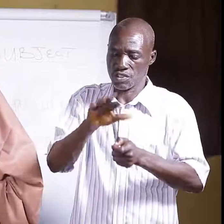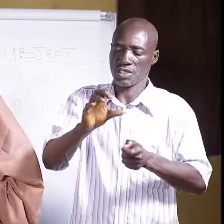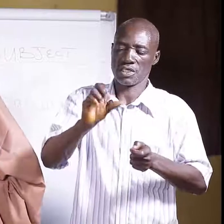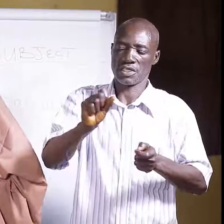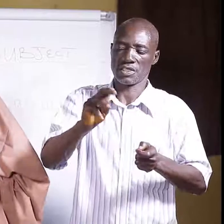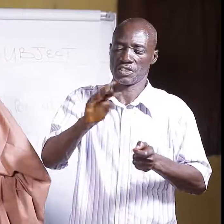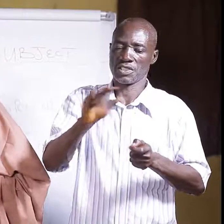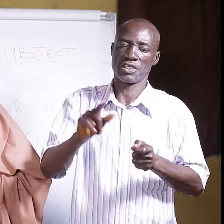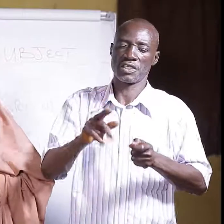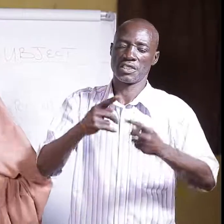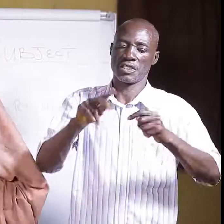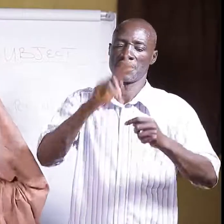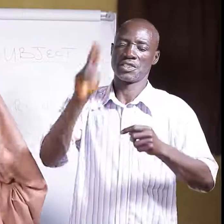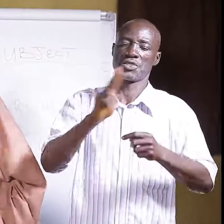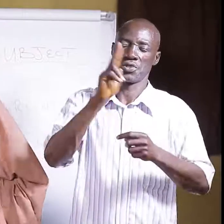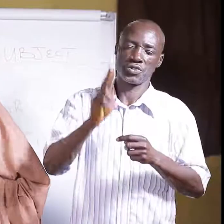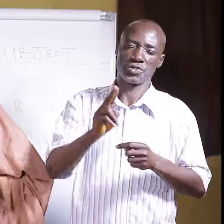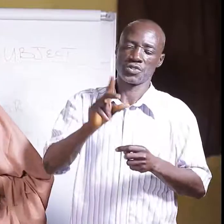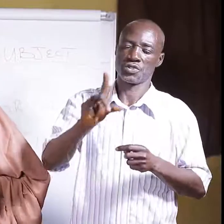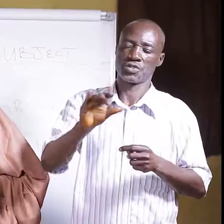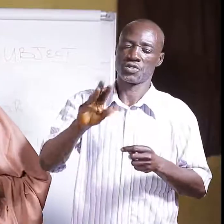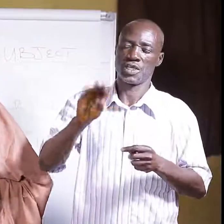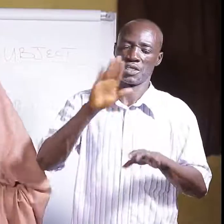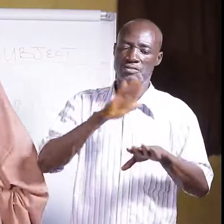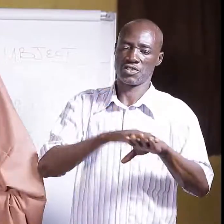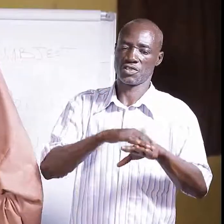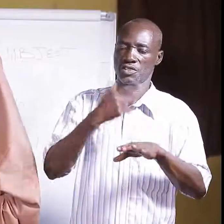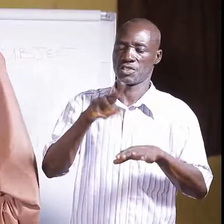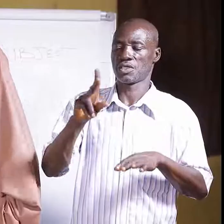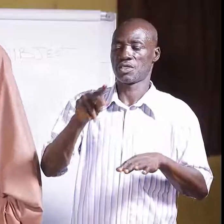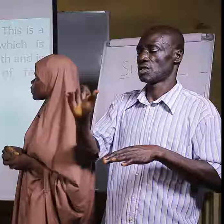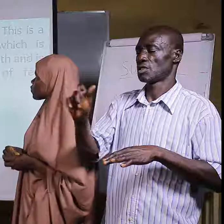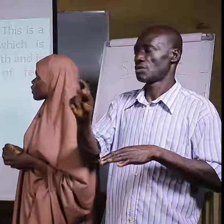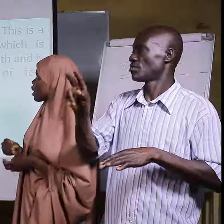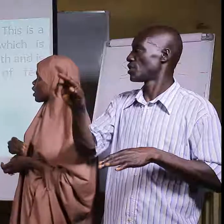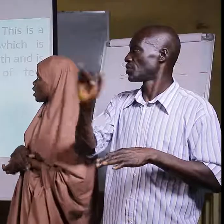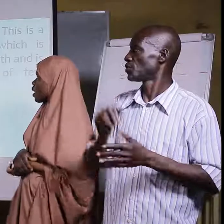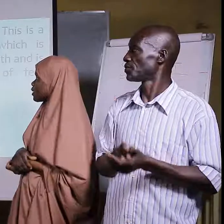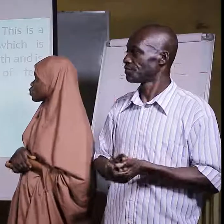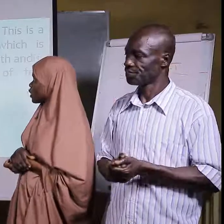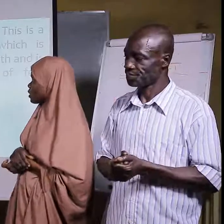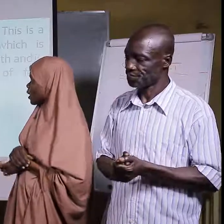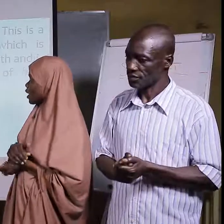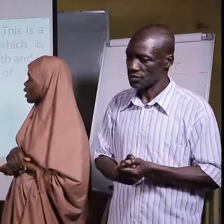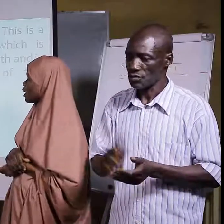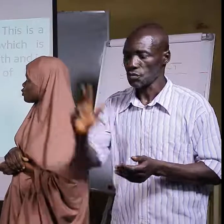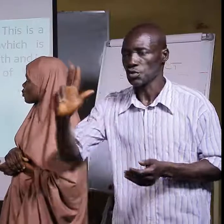can just simply what? Use lime on the pasture. The